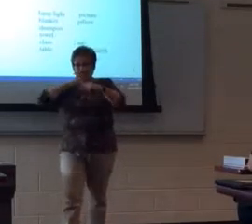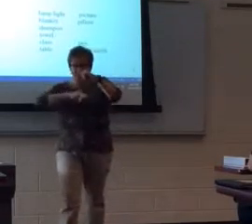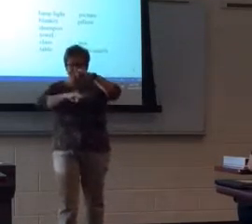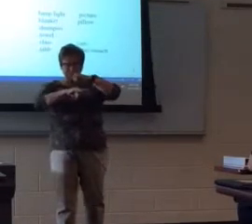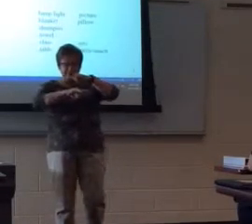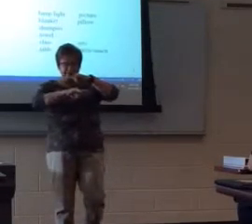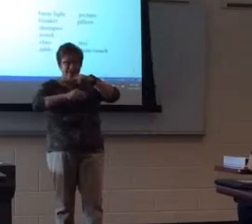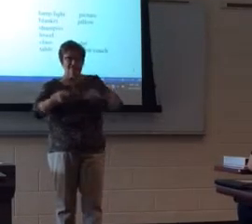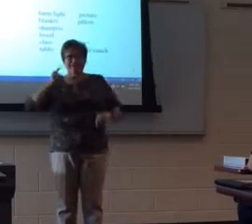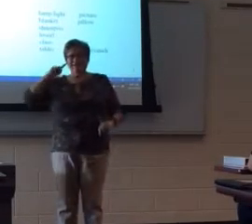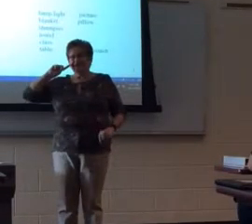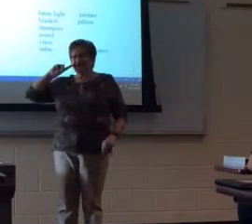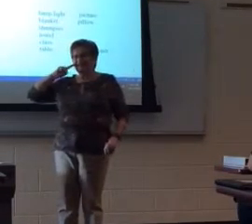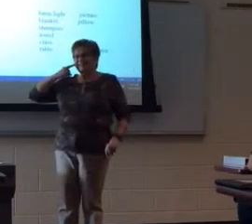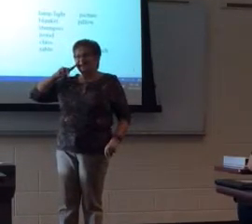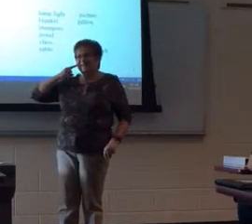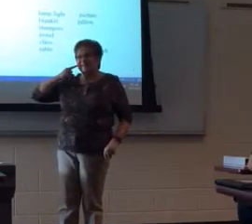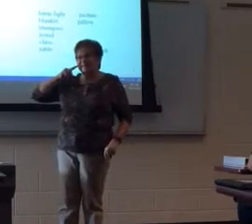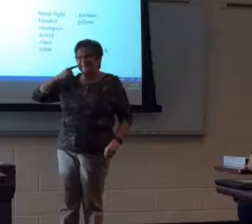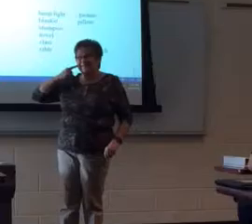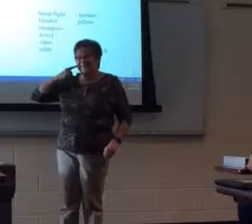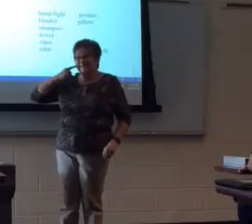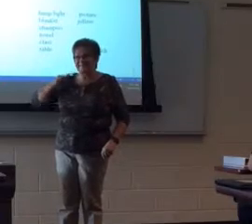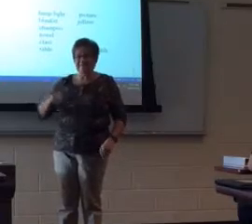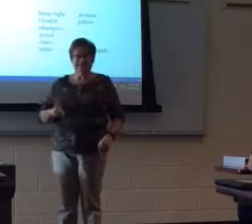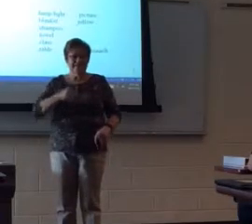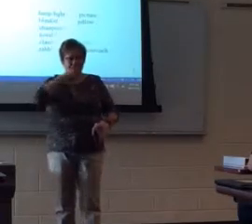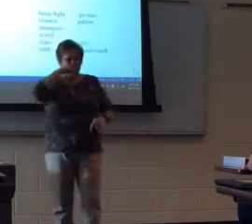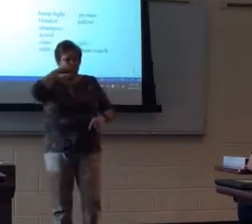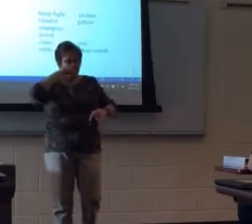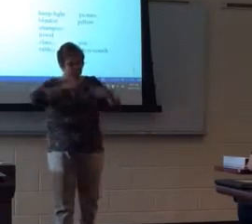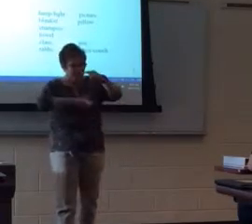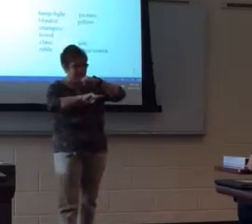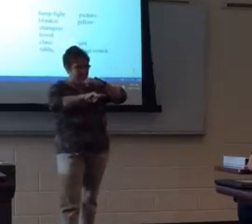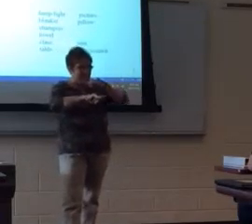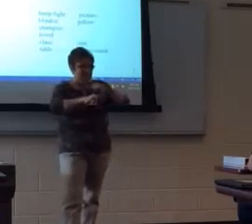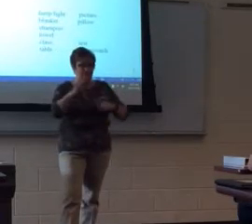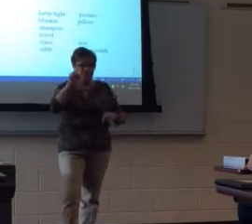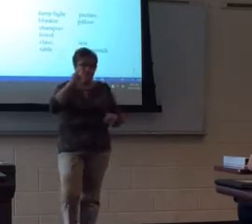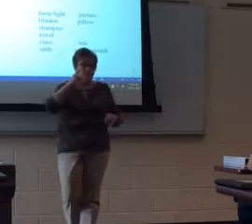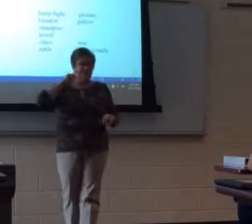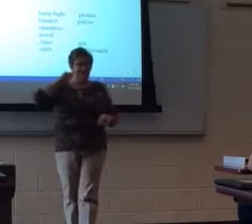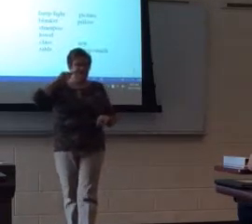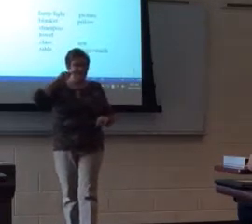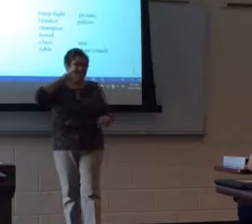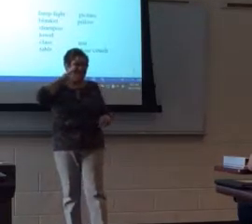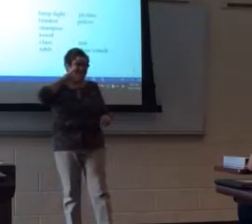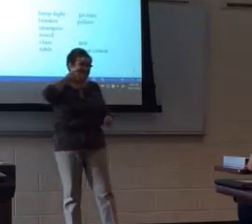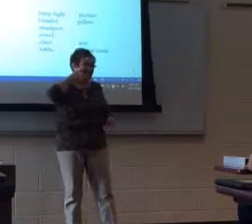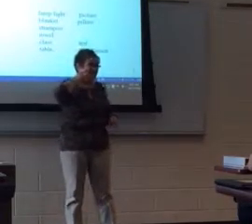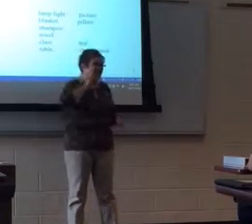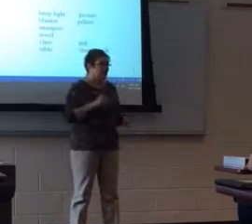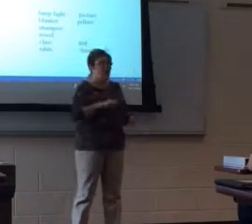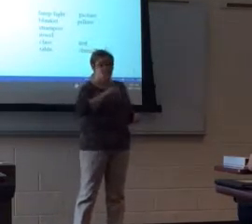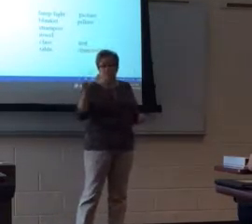do trick and candy, all right? Trick, and with your pointer, candy. What would